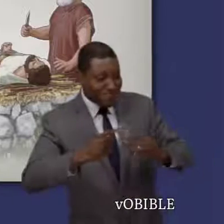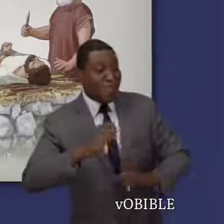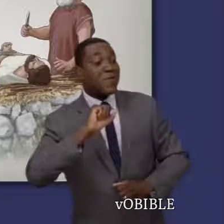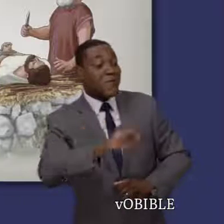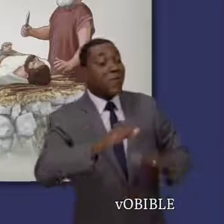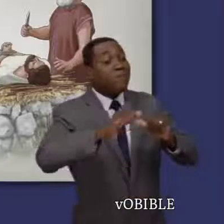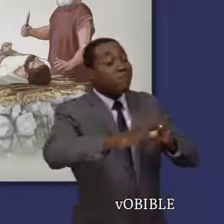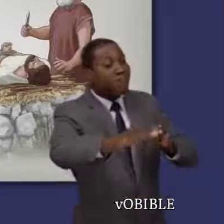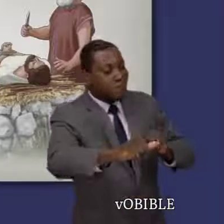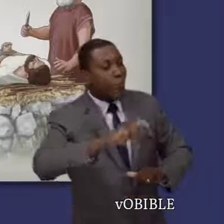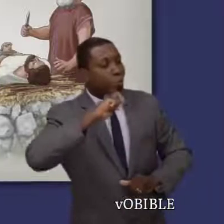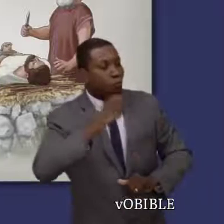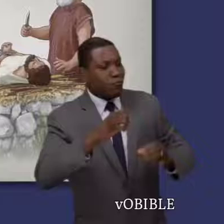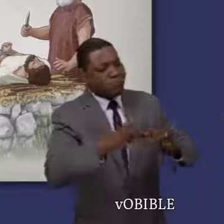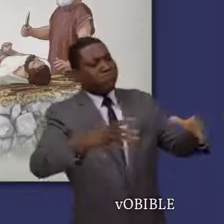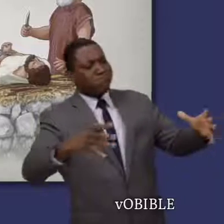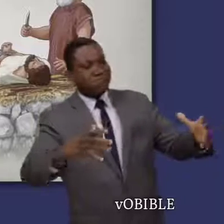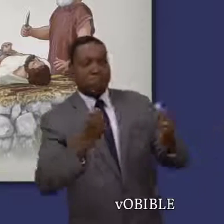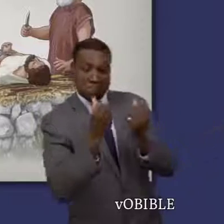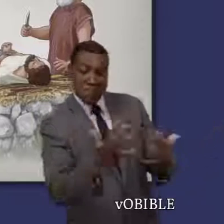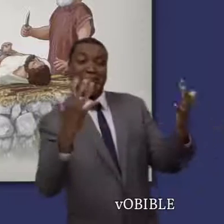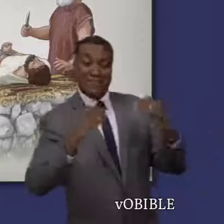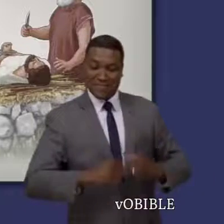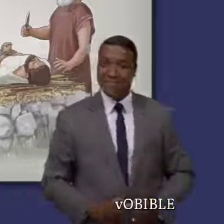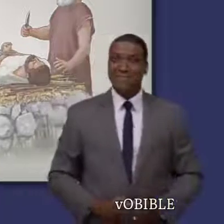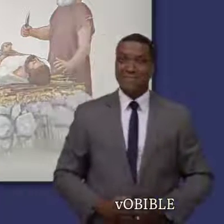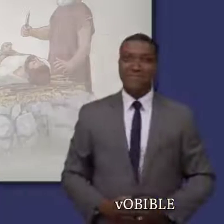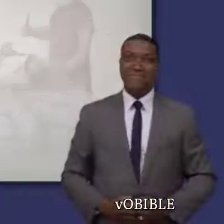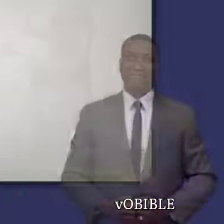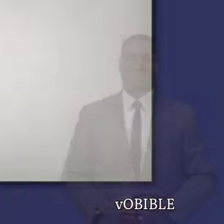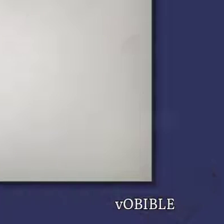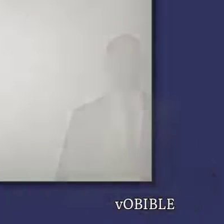reaffirms his earlier promises concerning Abraham's future offspring.